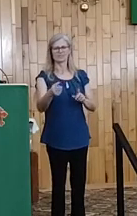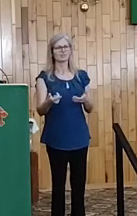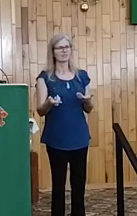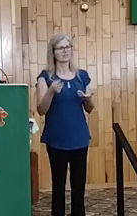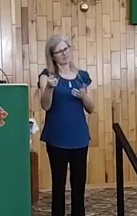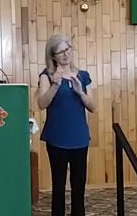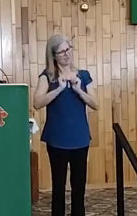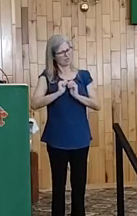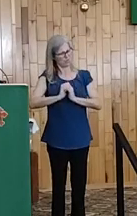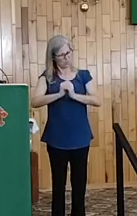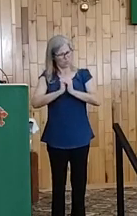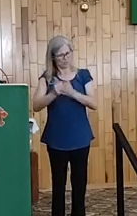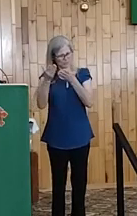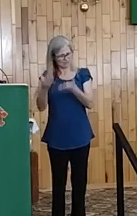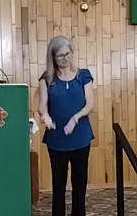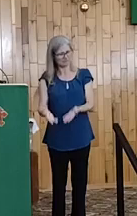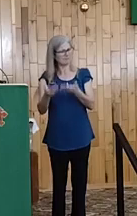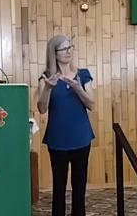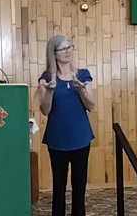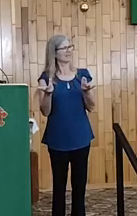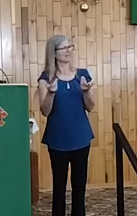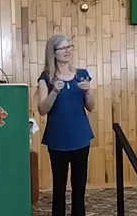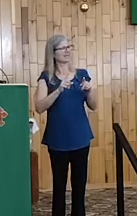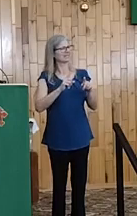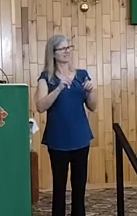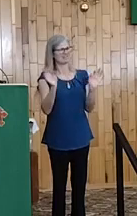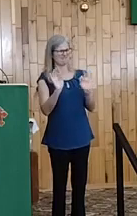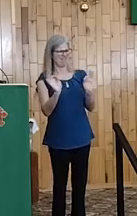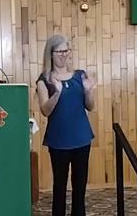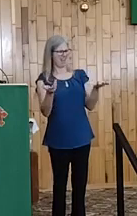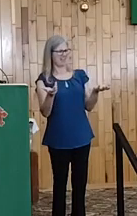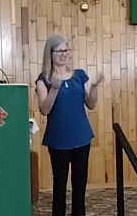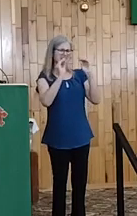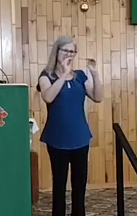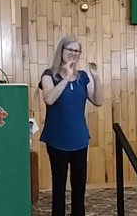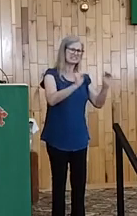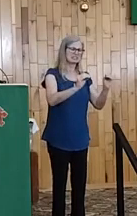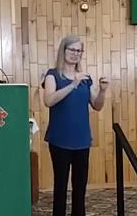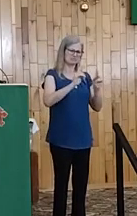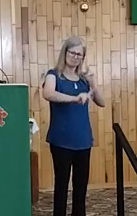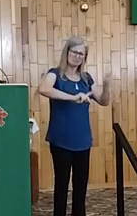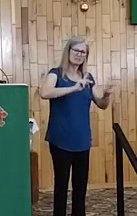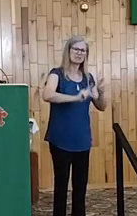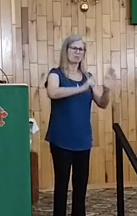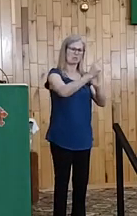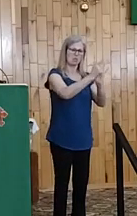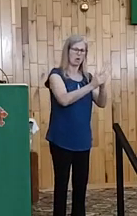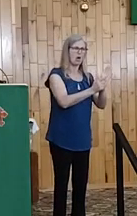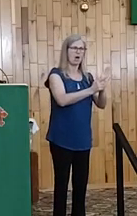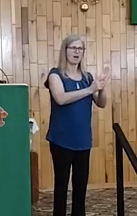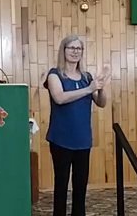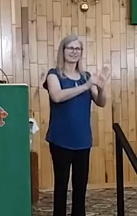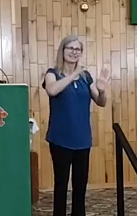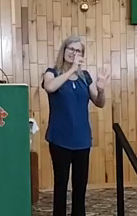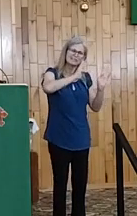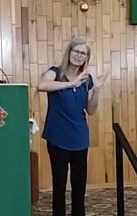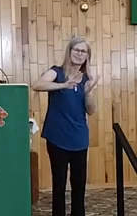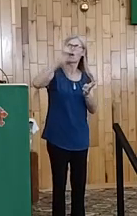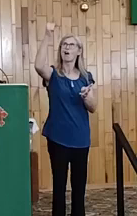me, teaching as doctrines human precepts.' You disregard